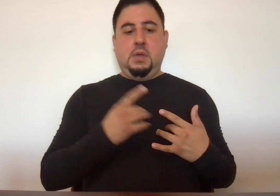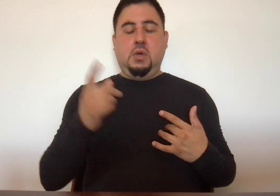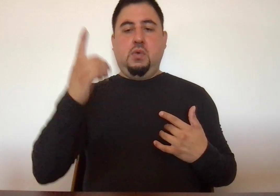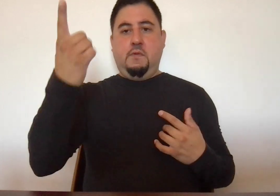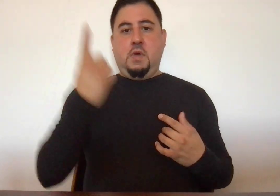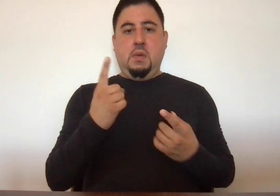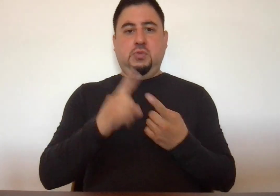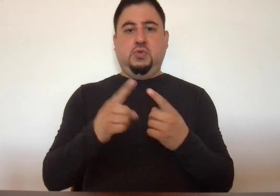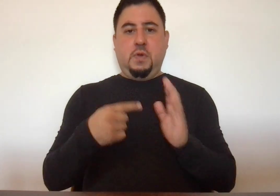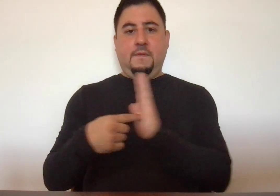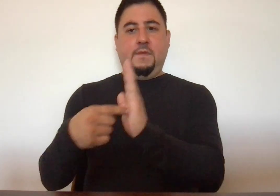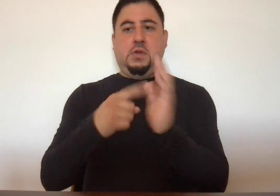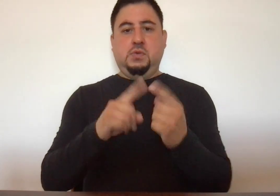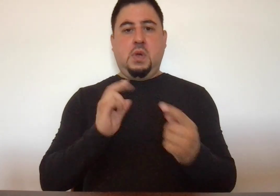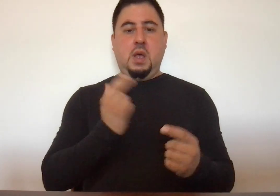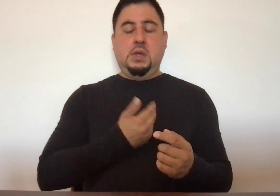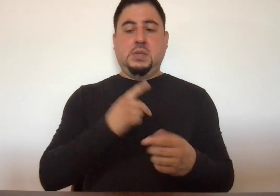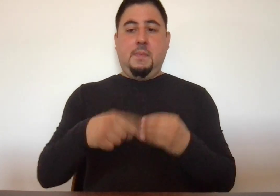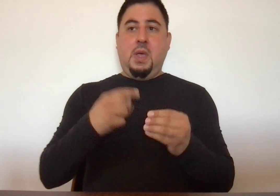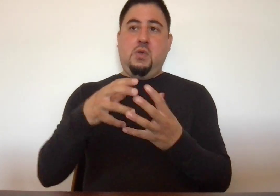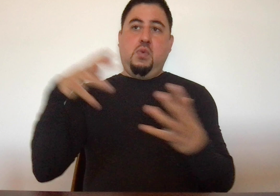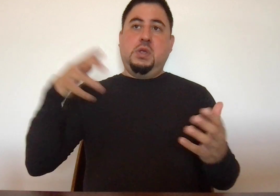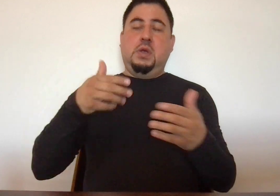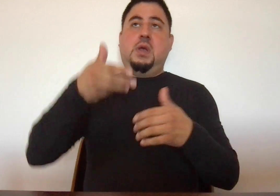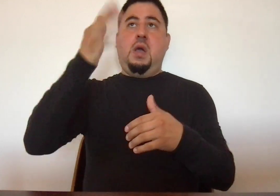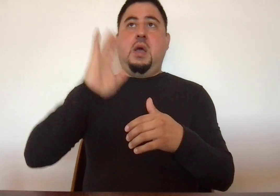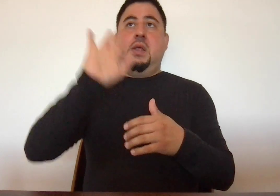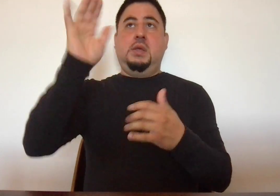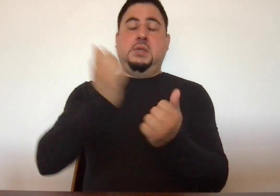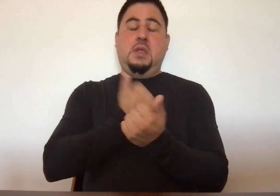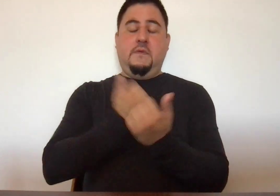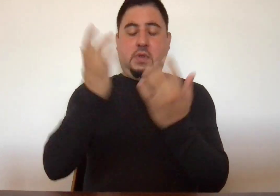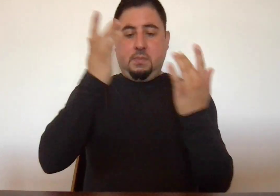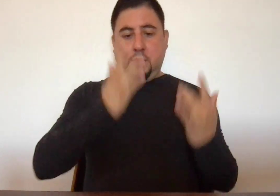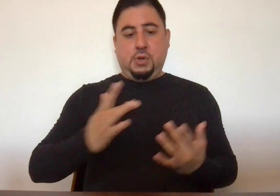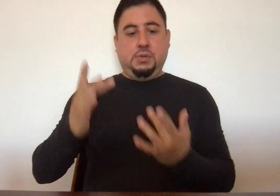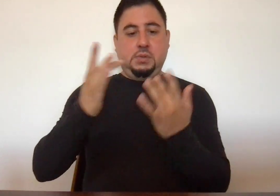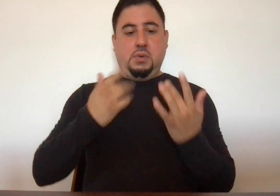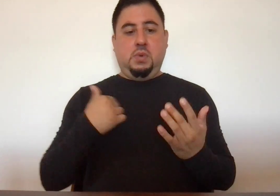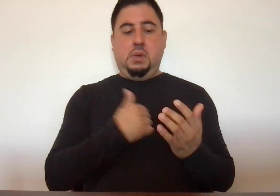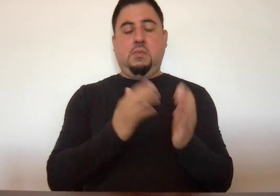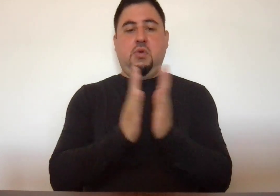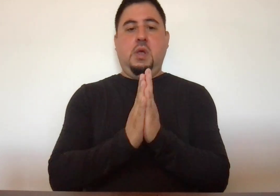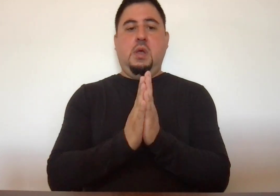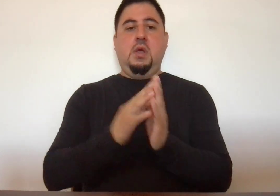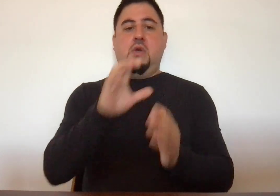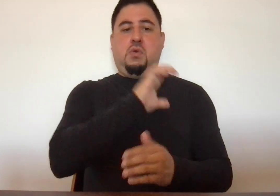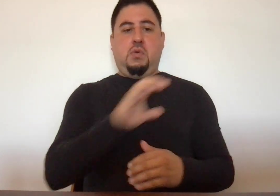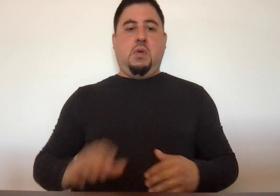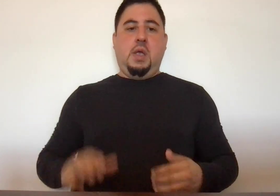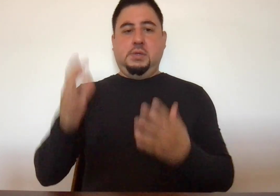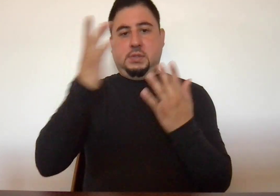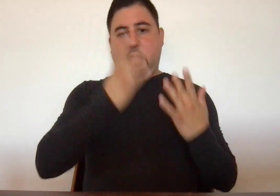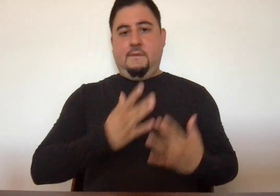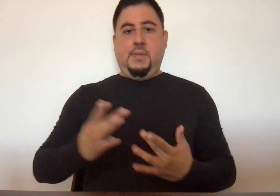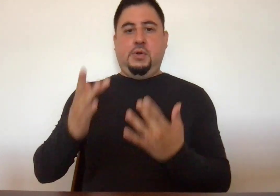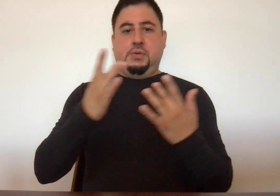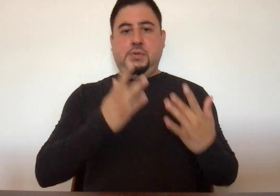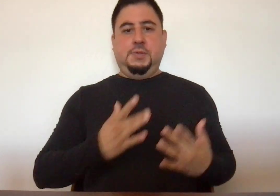to reveal to us the richness of God's love and mercy. We pray to you, Christ, have mercy. Christ, have mercy.